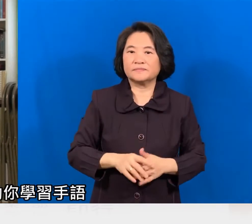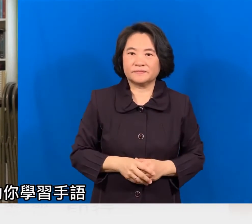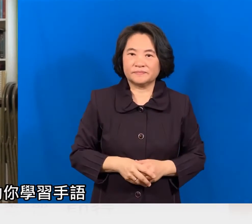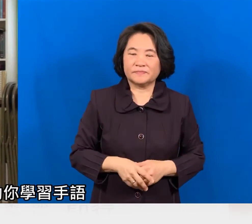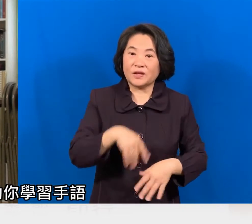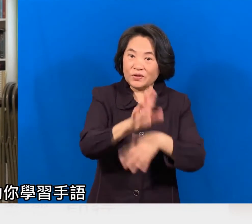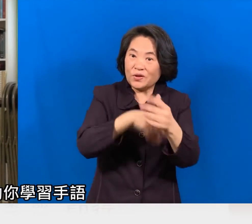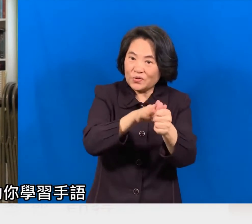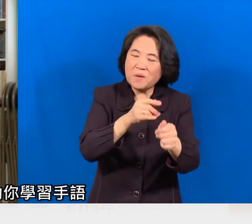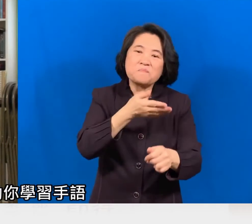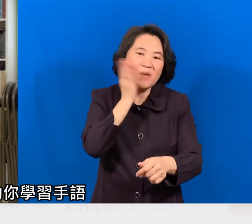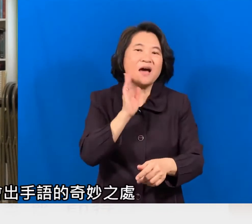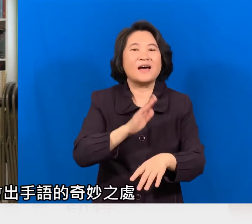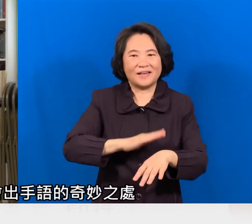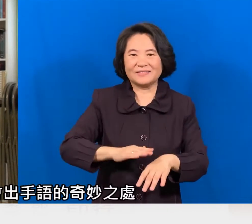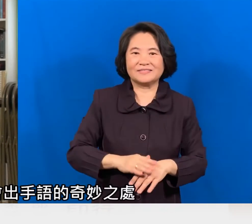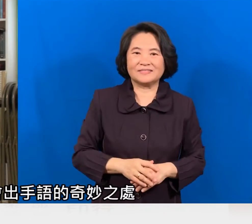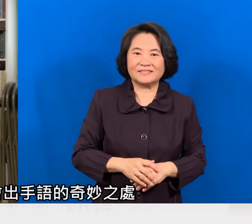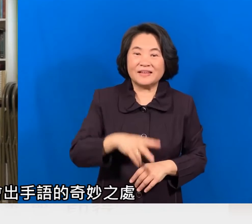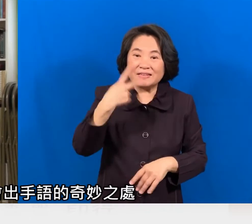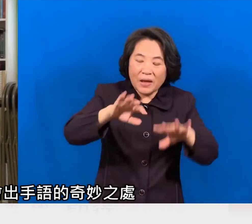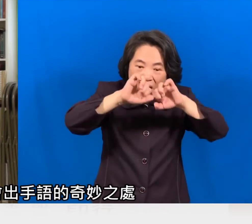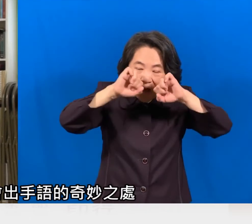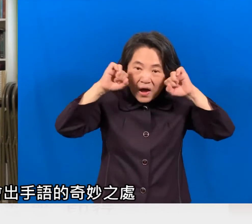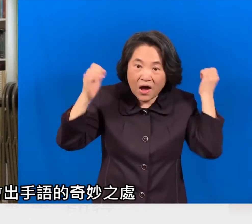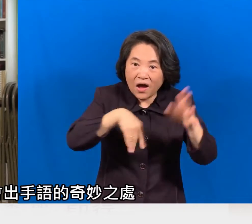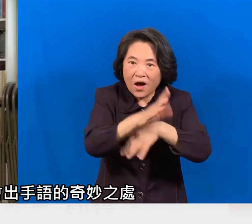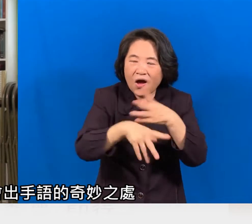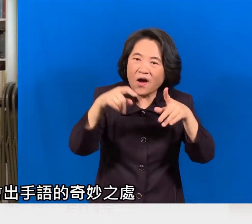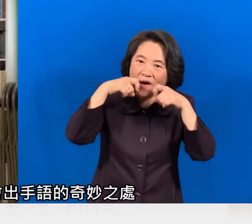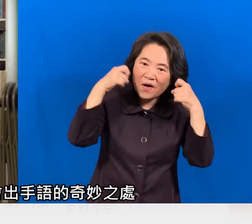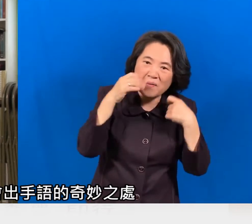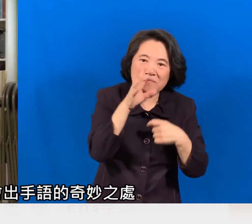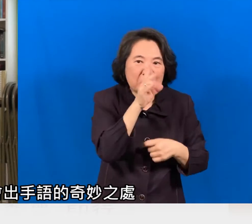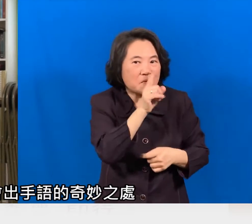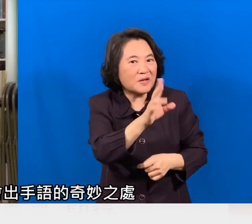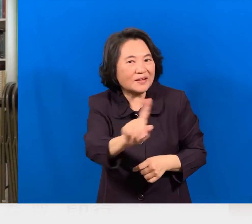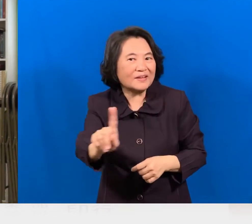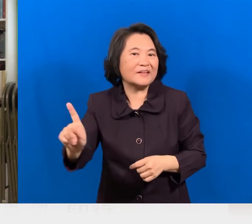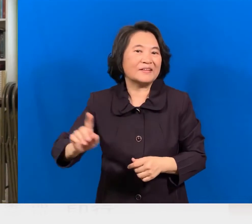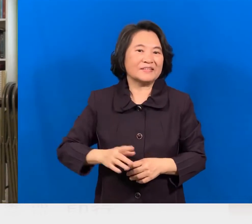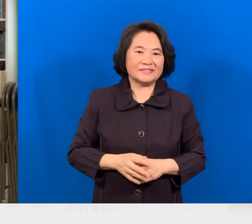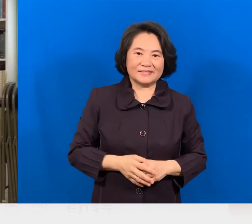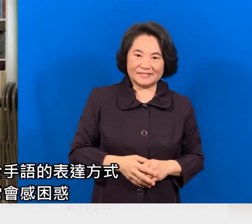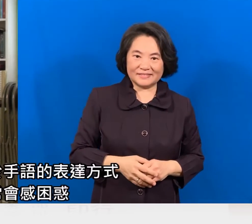you in your study of sign language and which will allow you to become aware of some of its wonders.